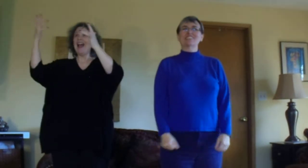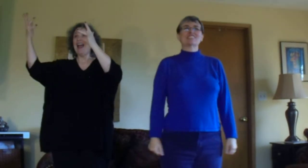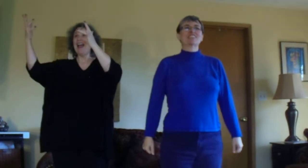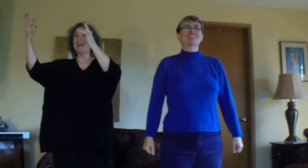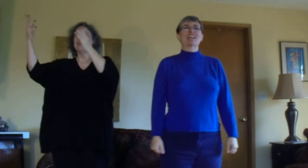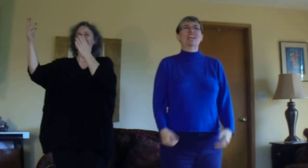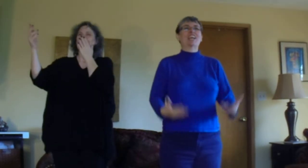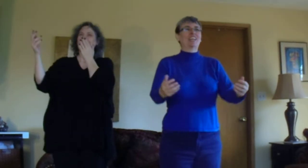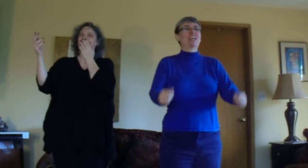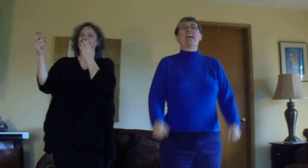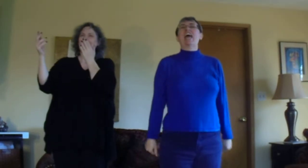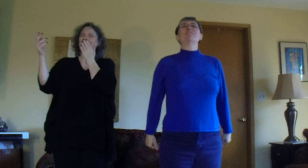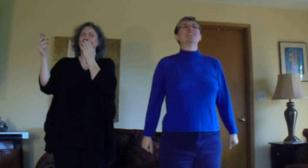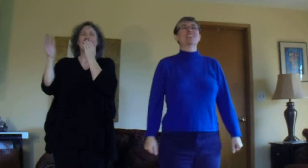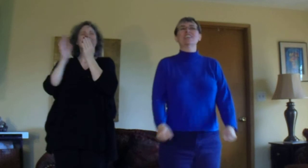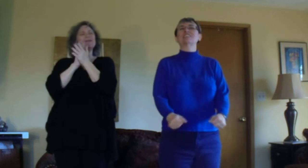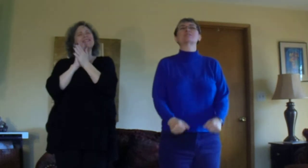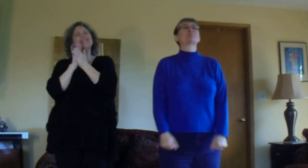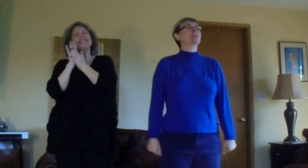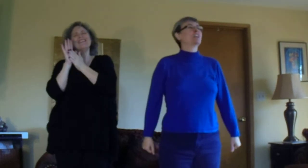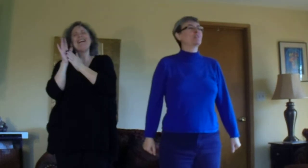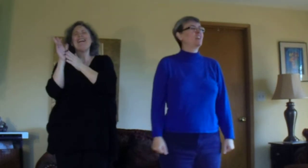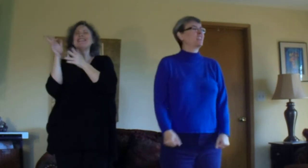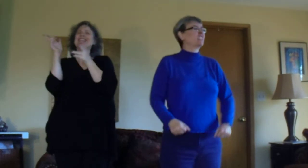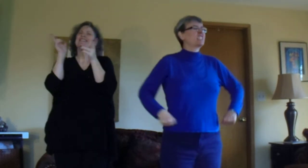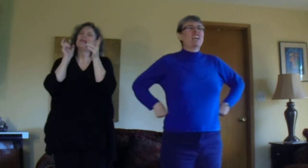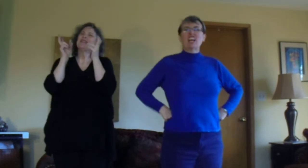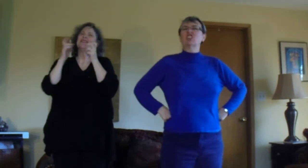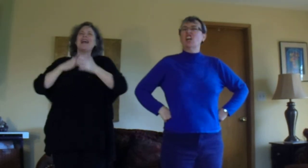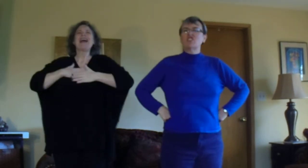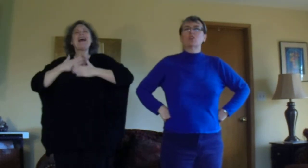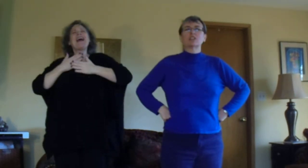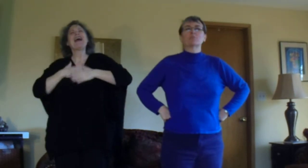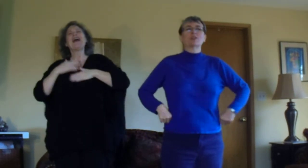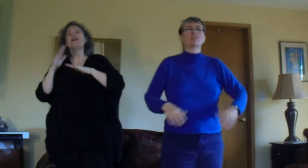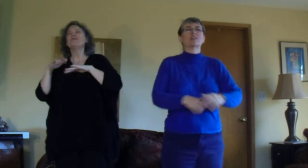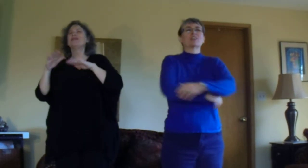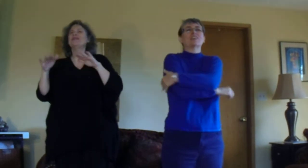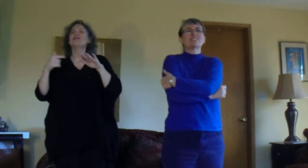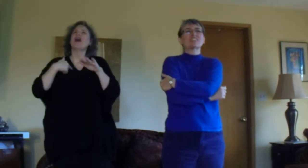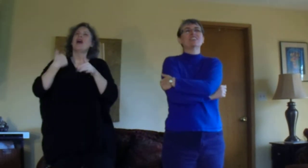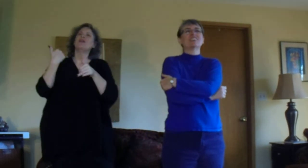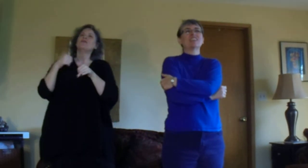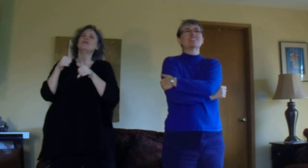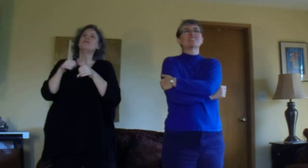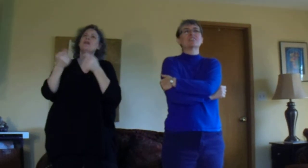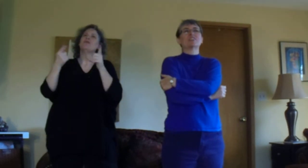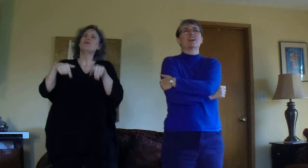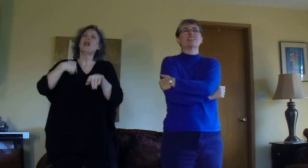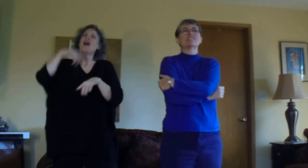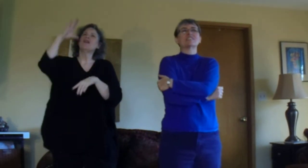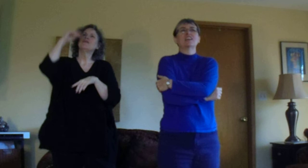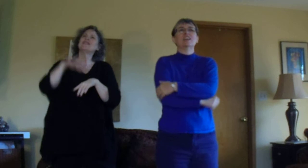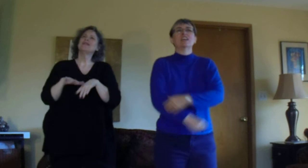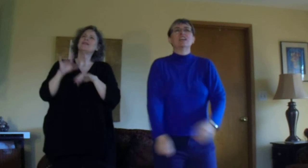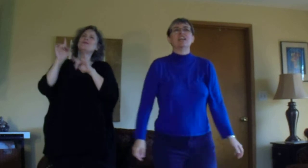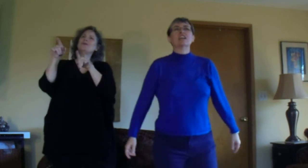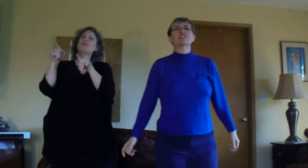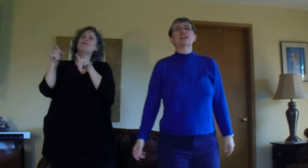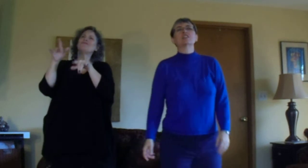to hear happy kids playing around outside. I loved going to the playground when I was a kid. That's so nice. And then the